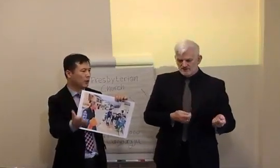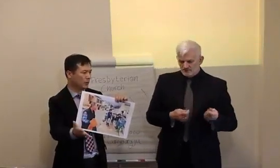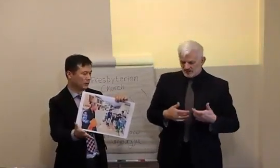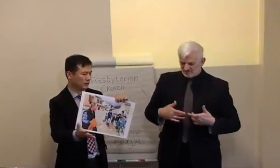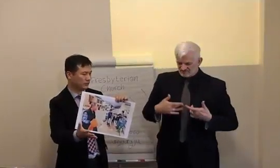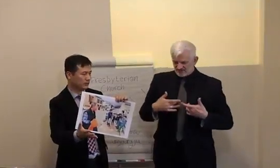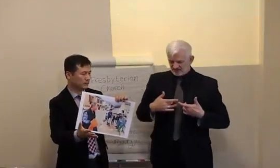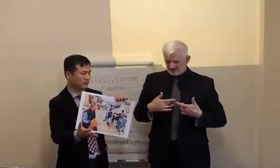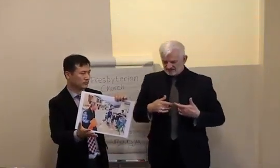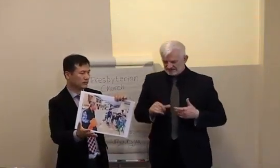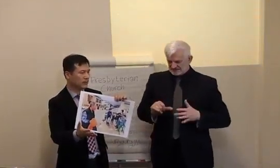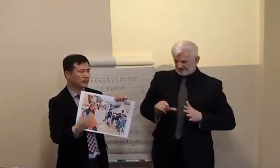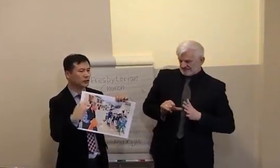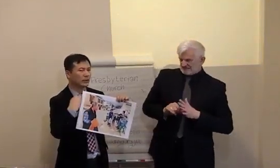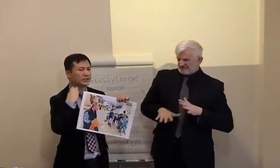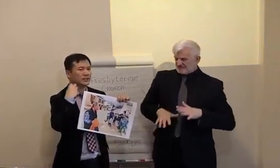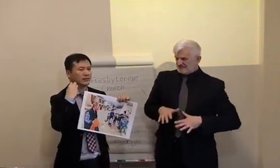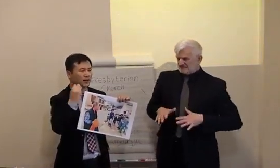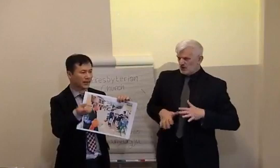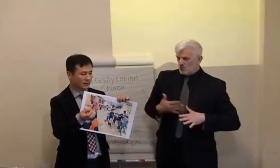go. That's why she cried.